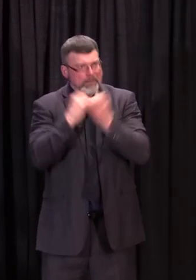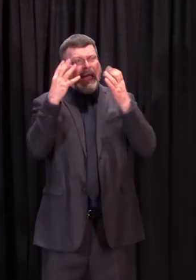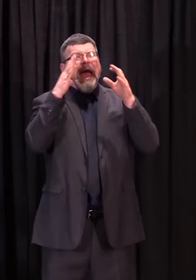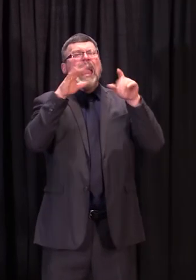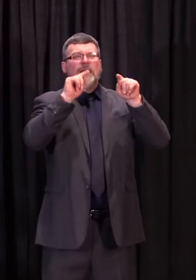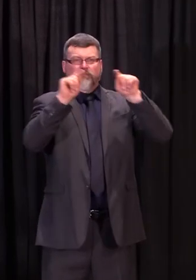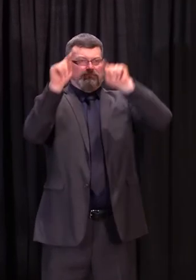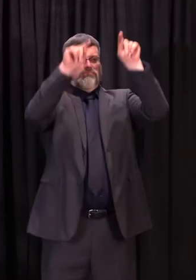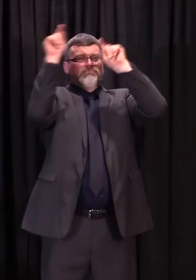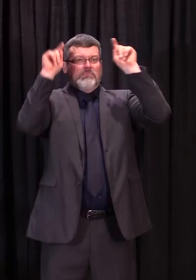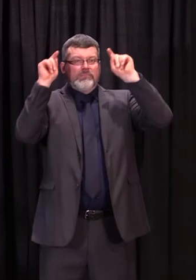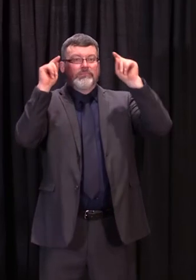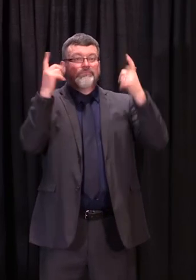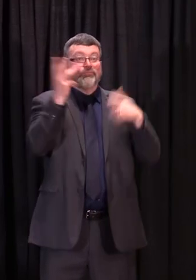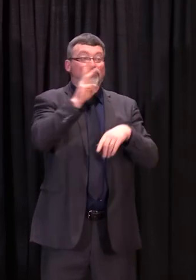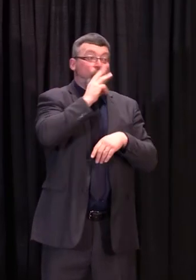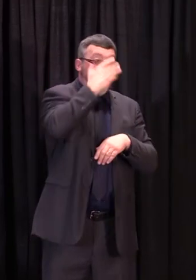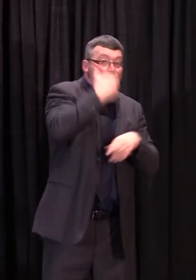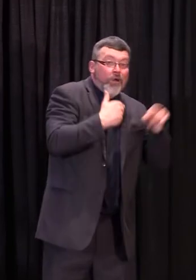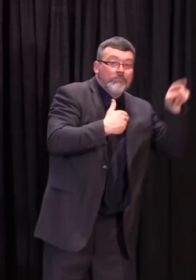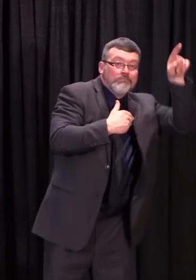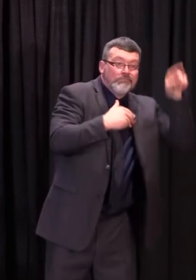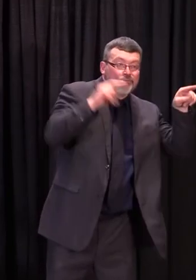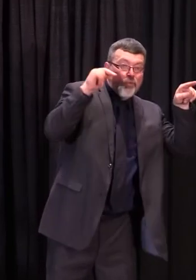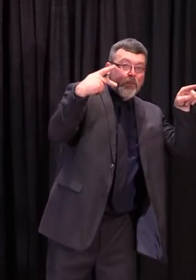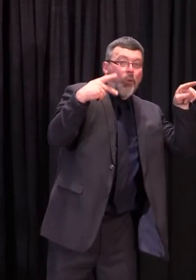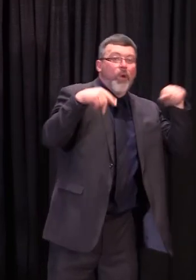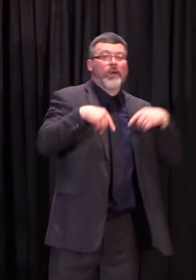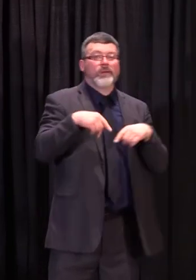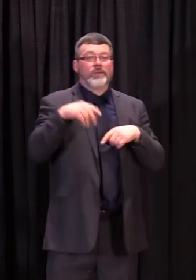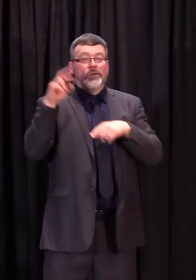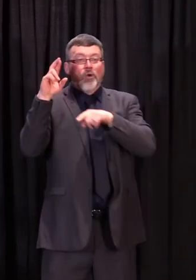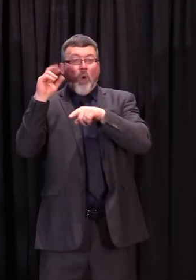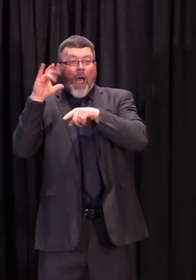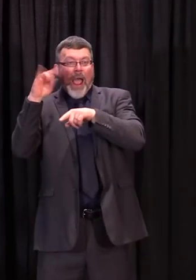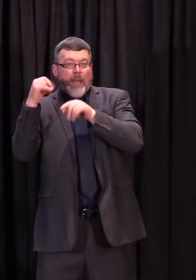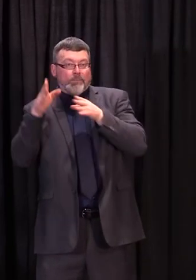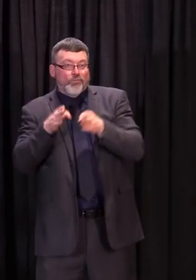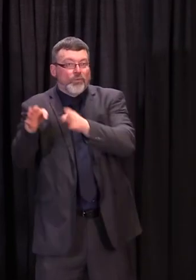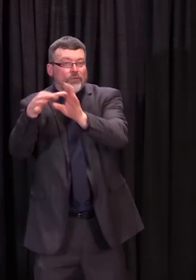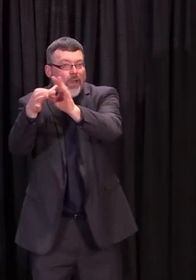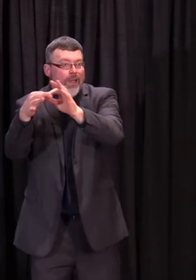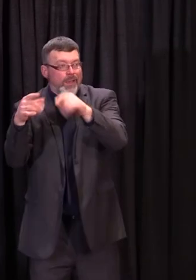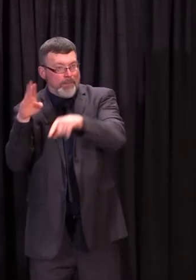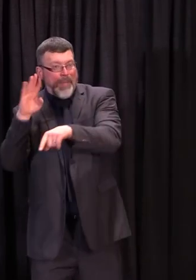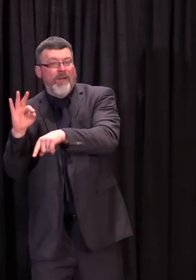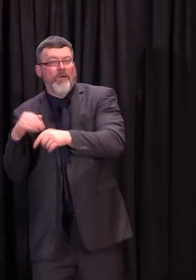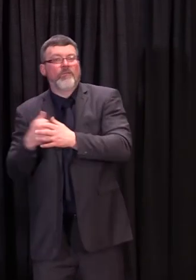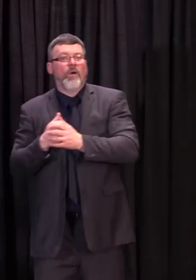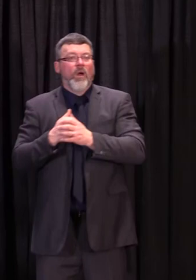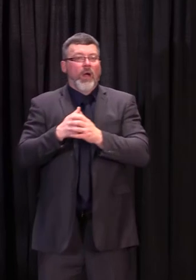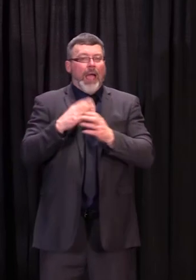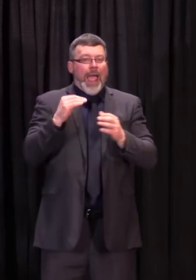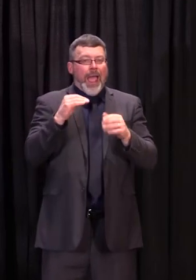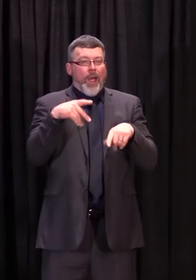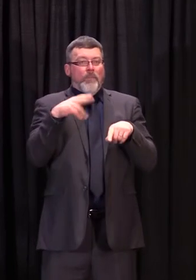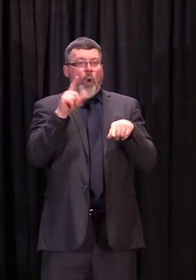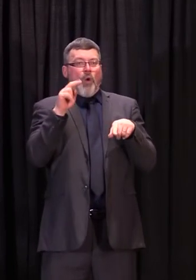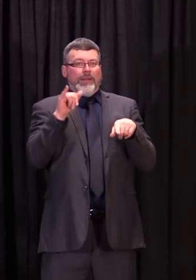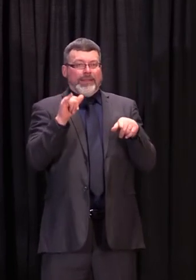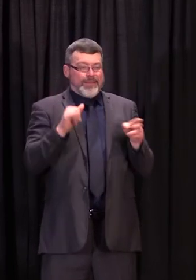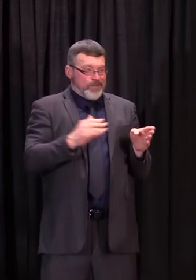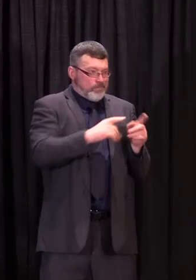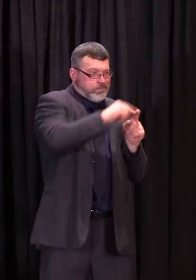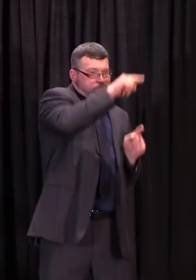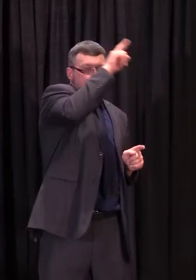Newport, or Rockingham's trail connection to Bellows Falls, and marketing for Pulteney's growing